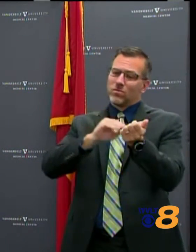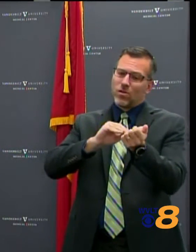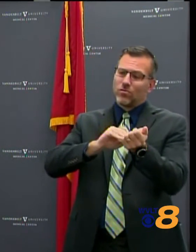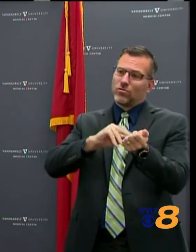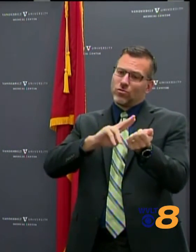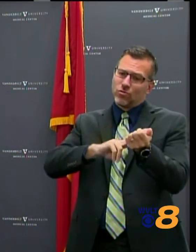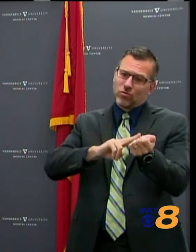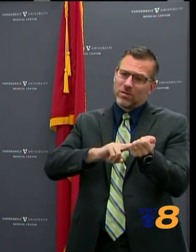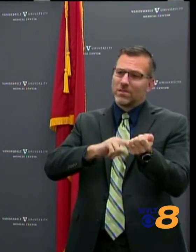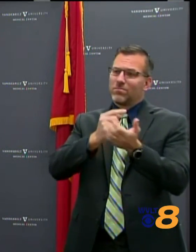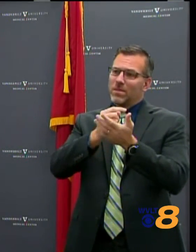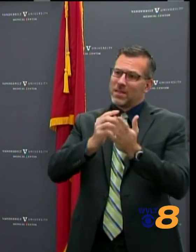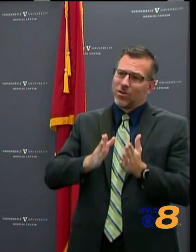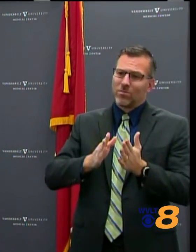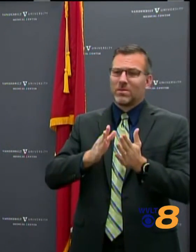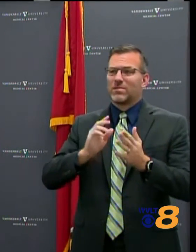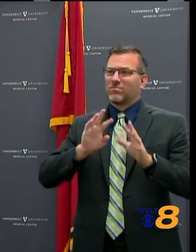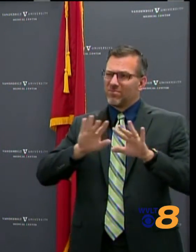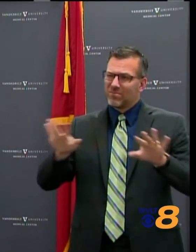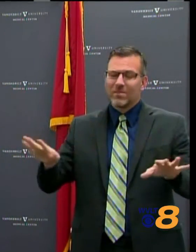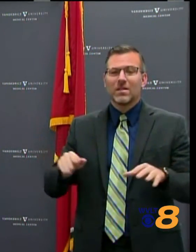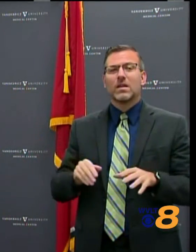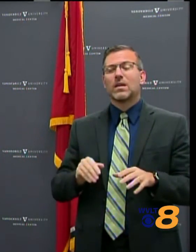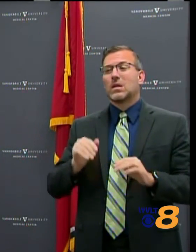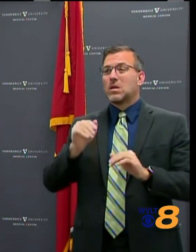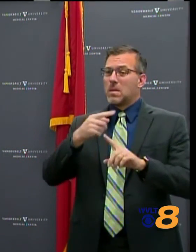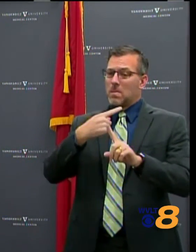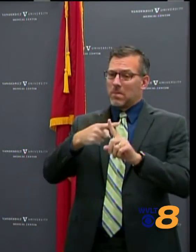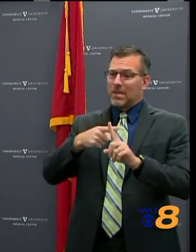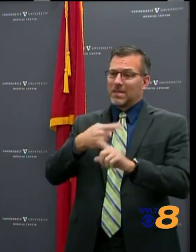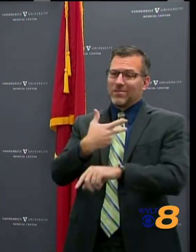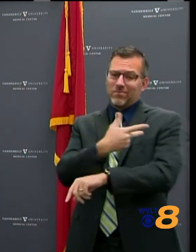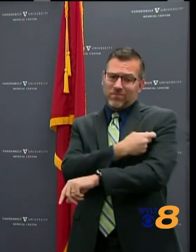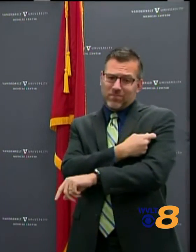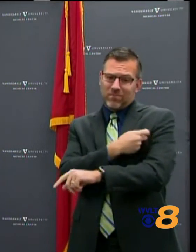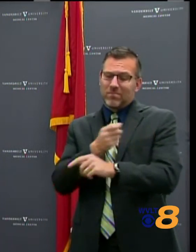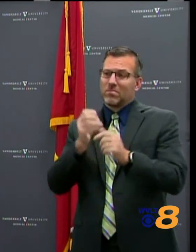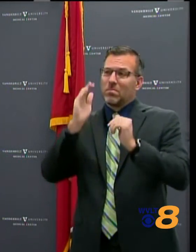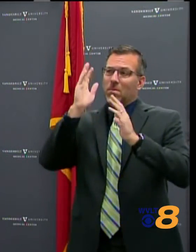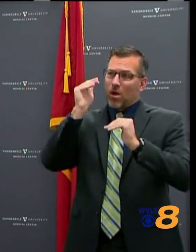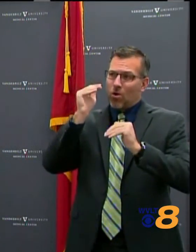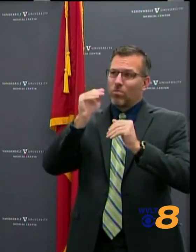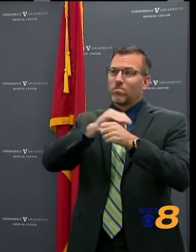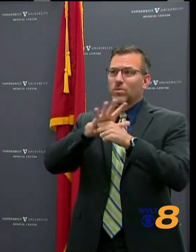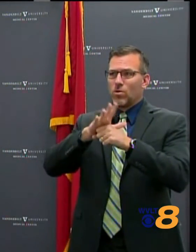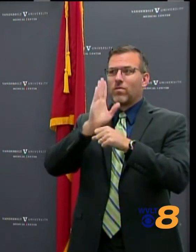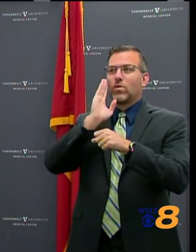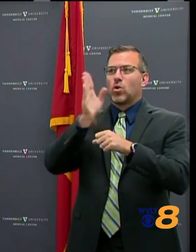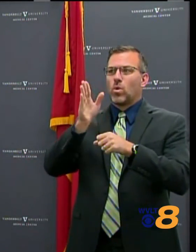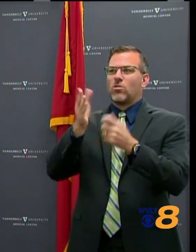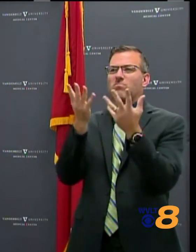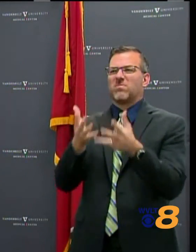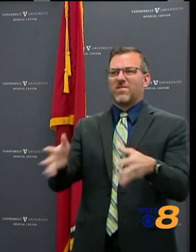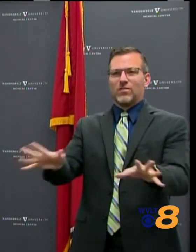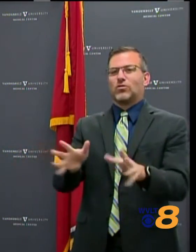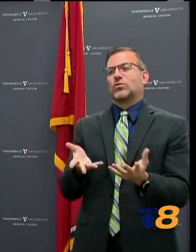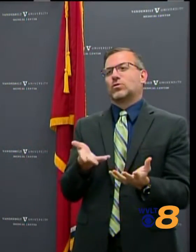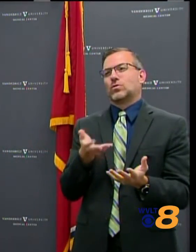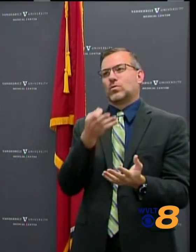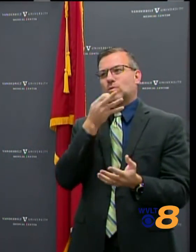patients, and when we can begin to vaccinate patients, hope that we have an end to the pandemic. As one housekeeping